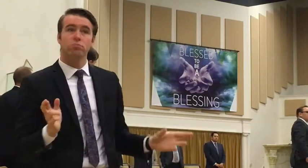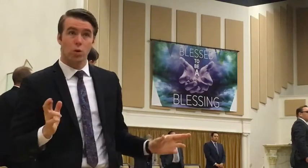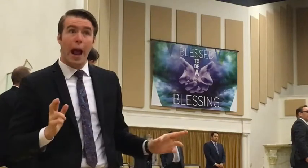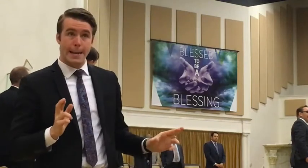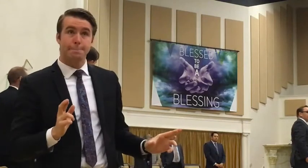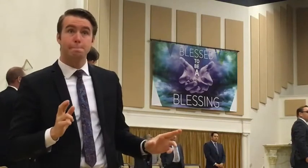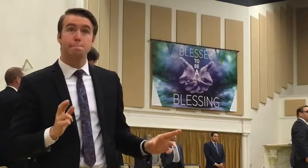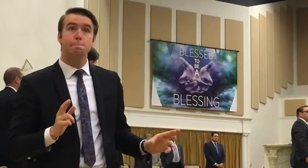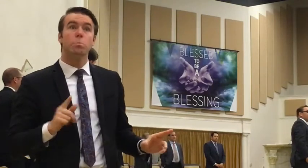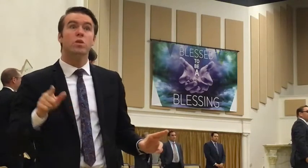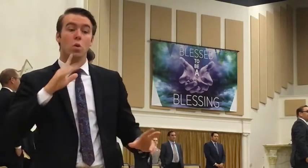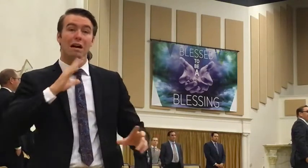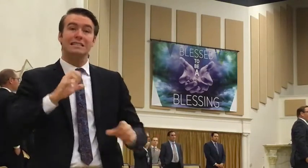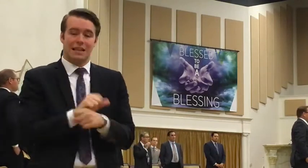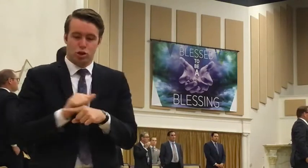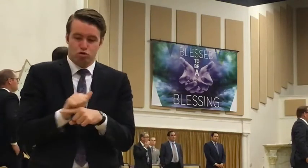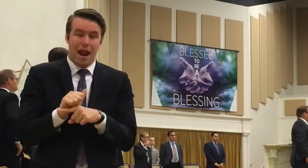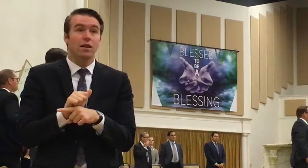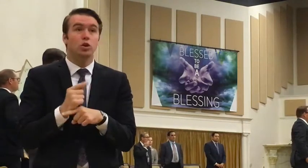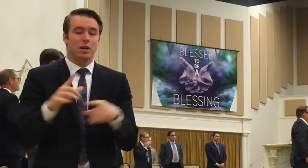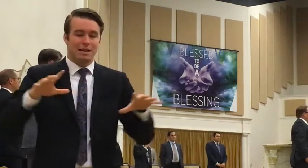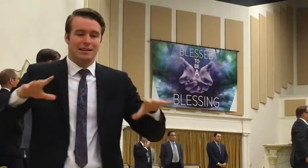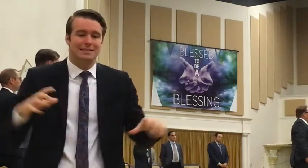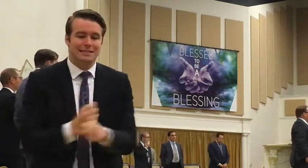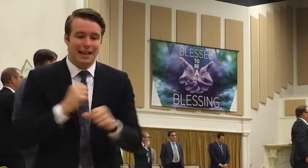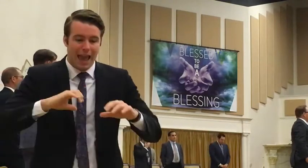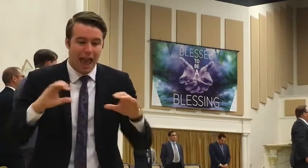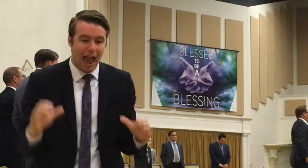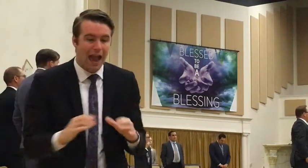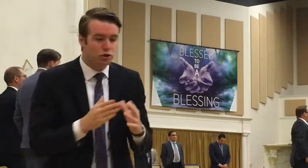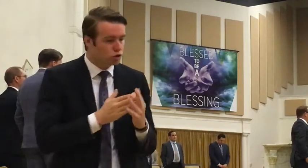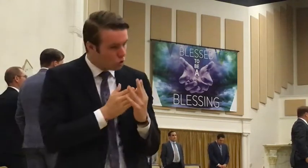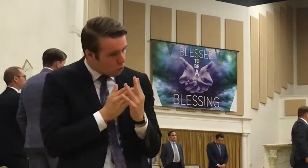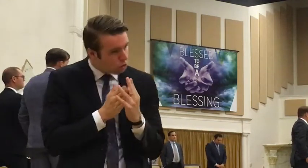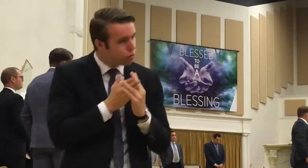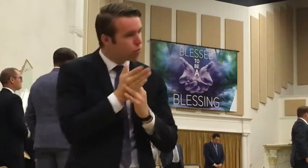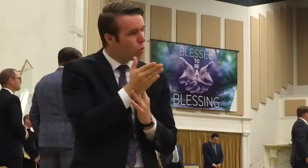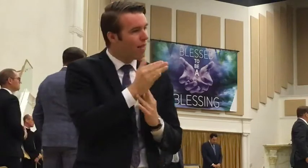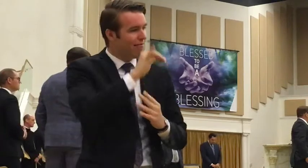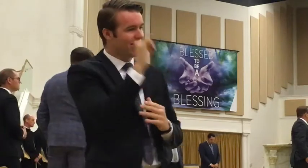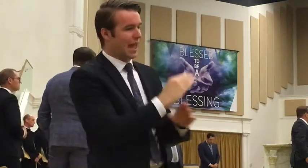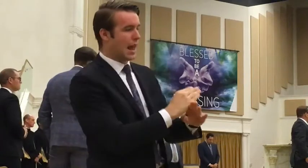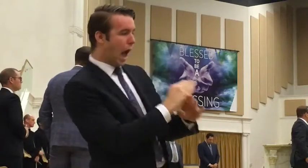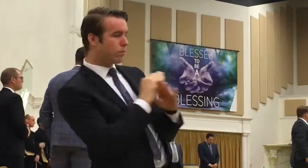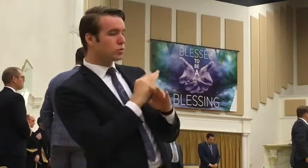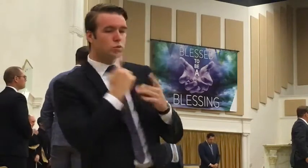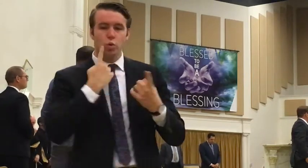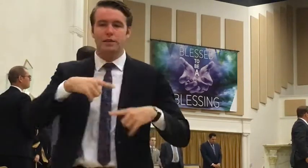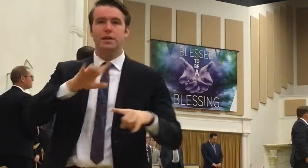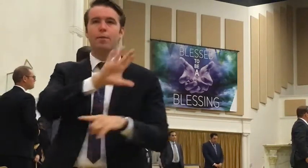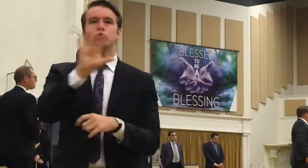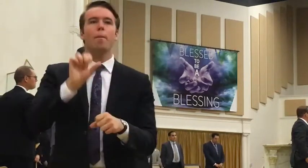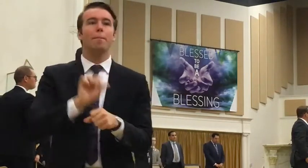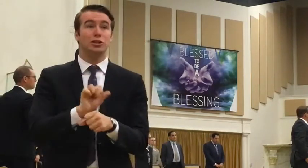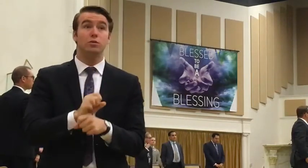And you would take action, you're trained to take action to move through and past to accomplish your mission.